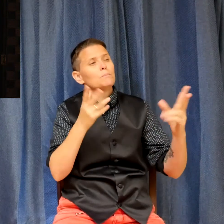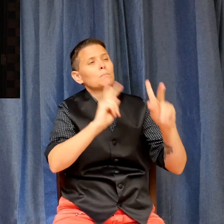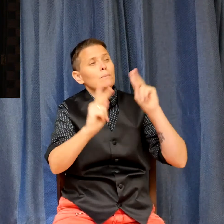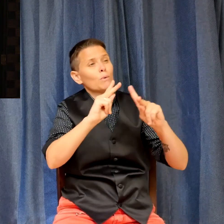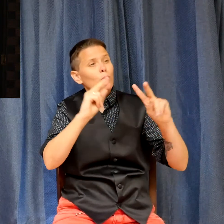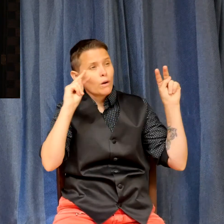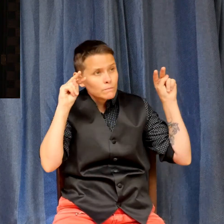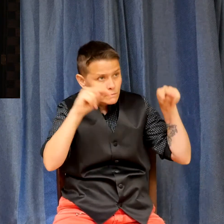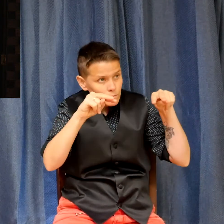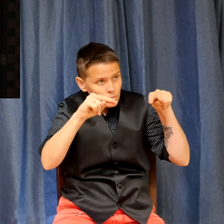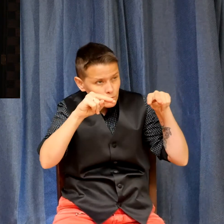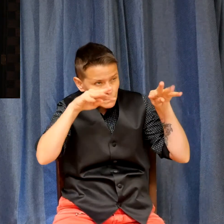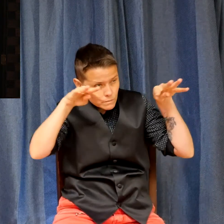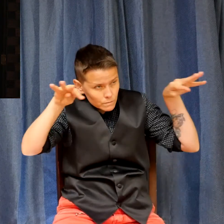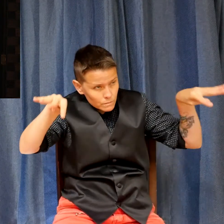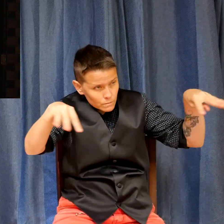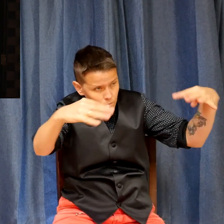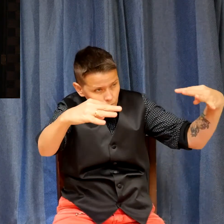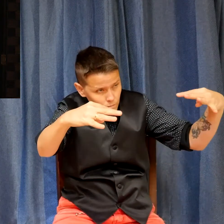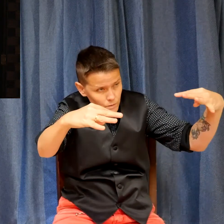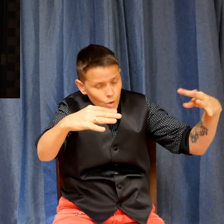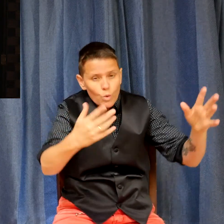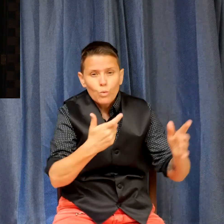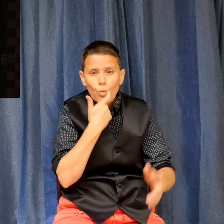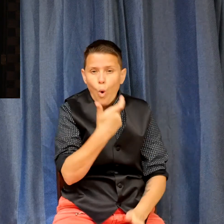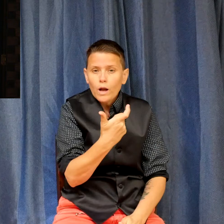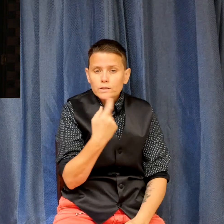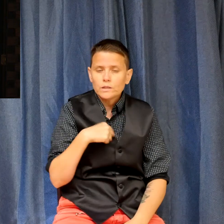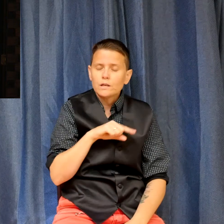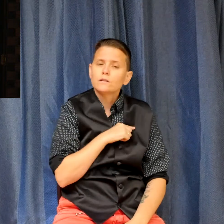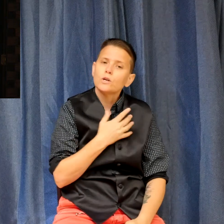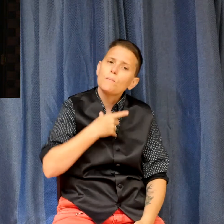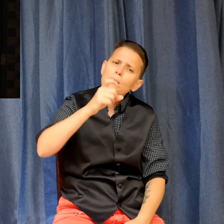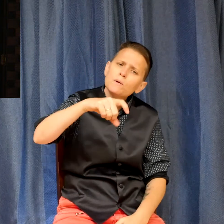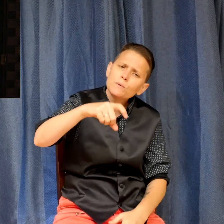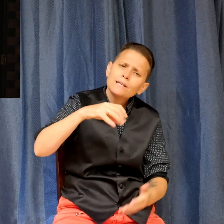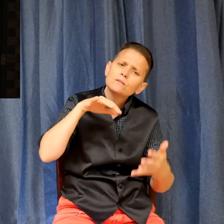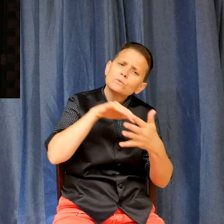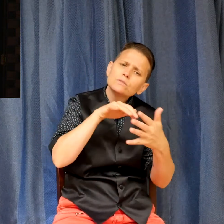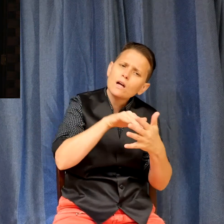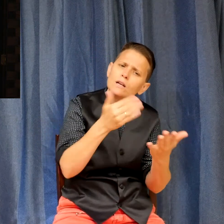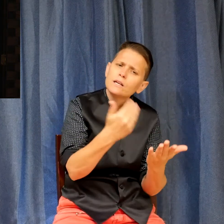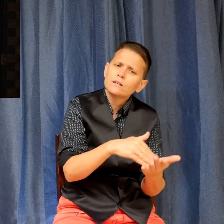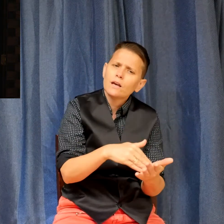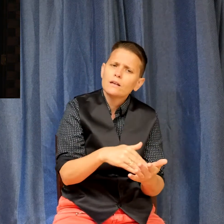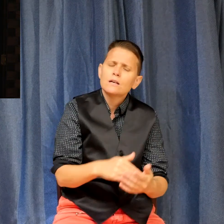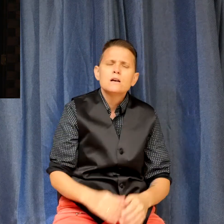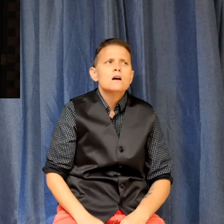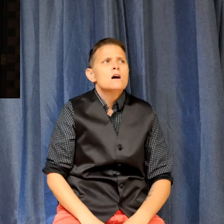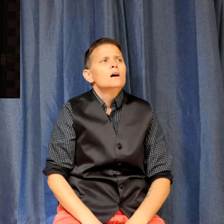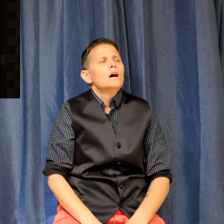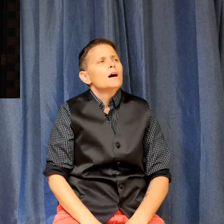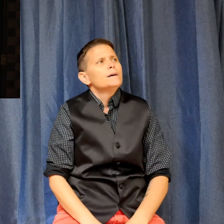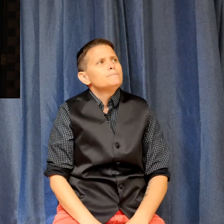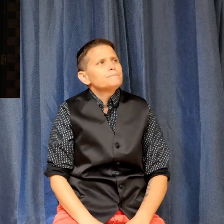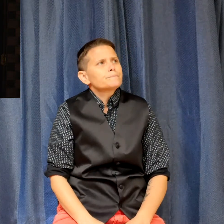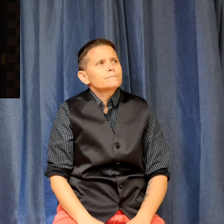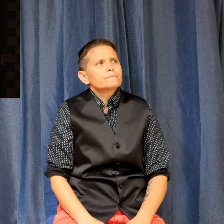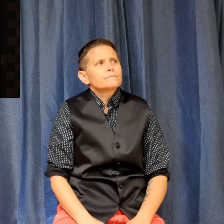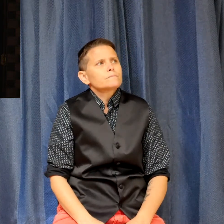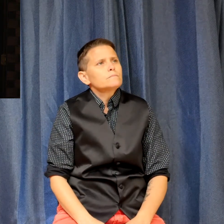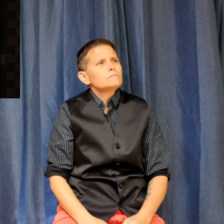so, maybe we need to study our roots. Yeah. Maybe we need to study what we stand for